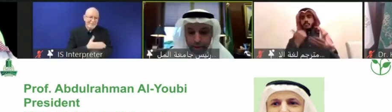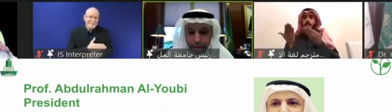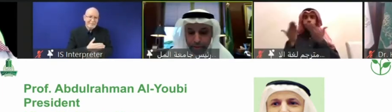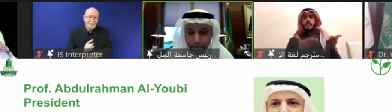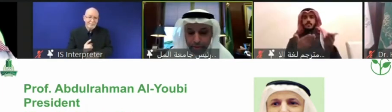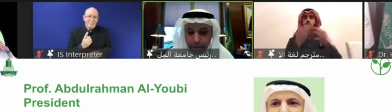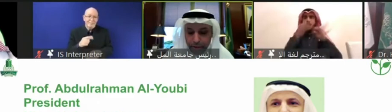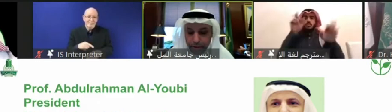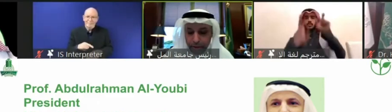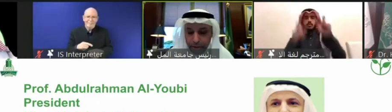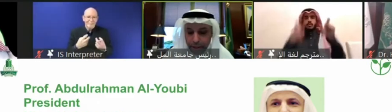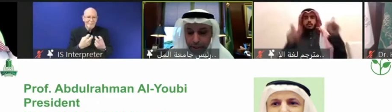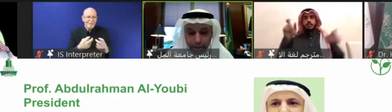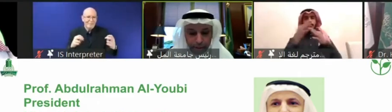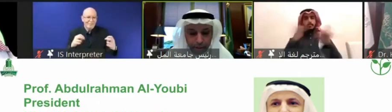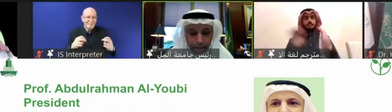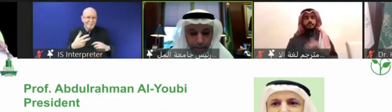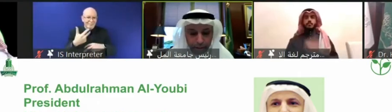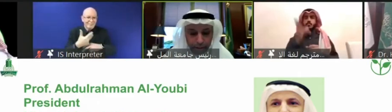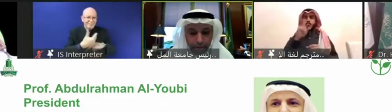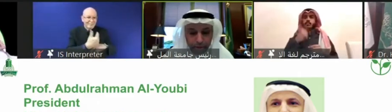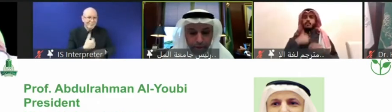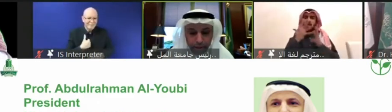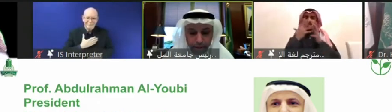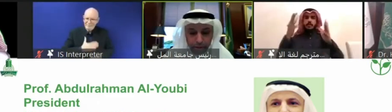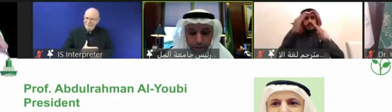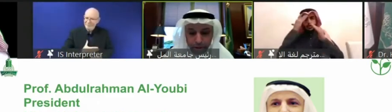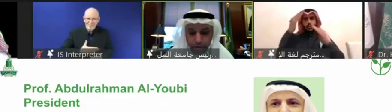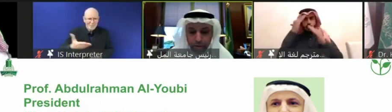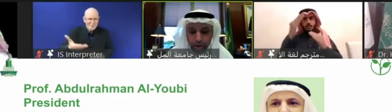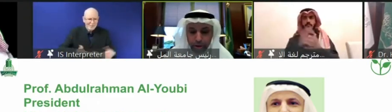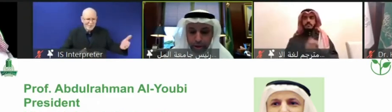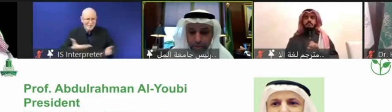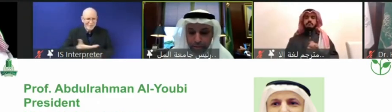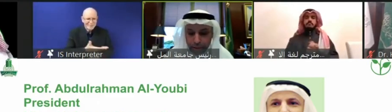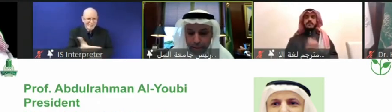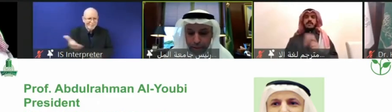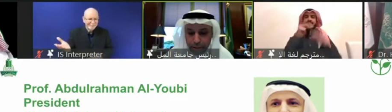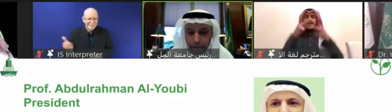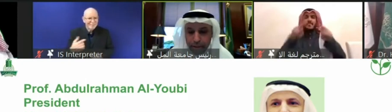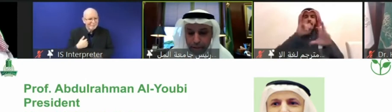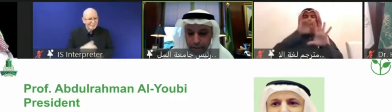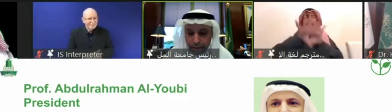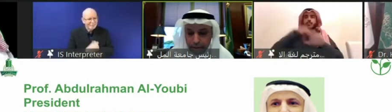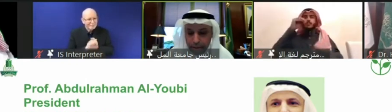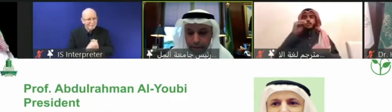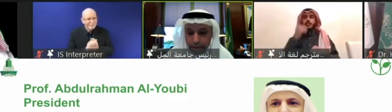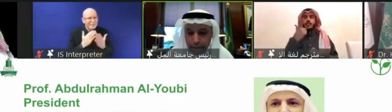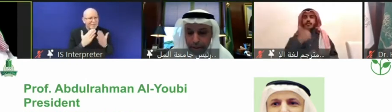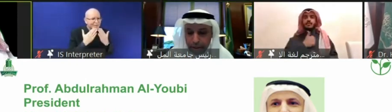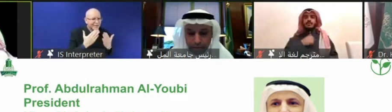extending my sincere thanks and appreciation to the Zero Project team and